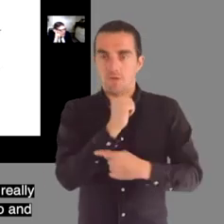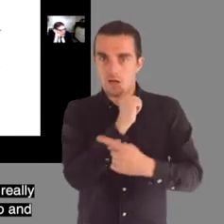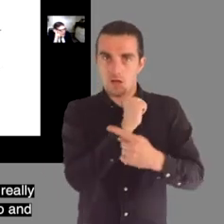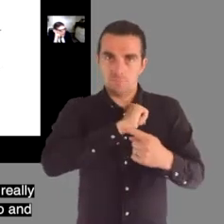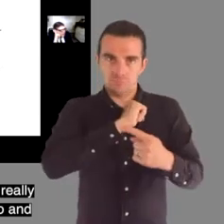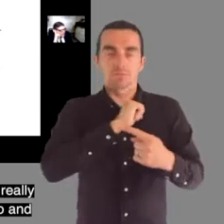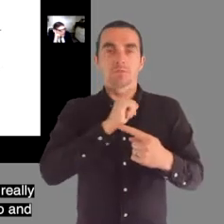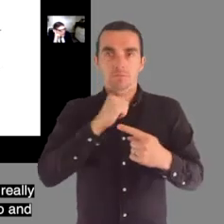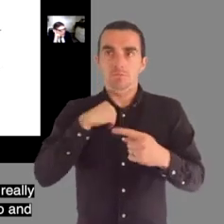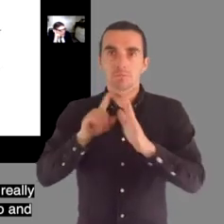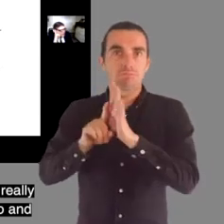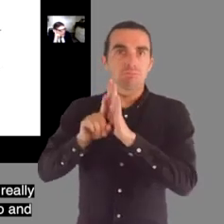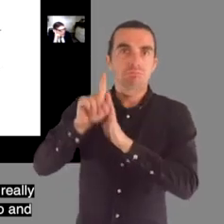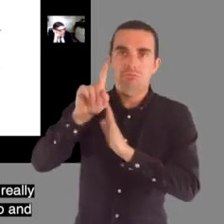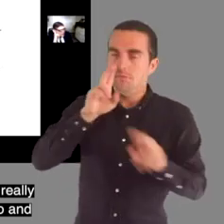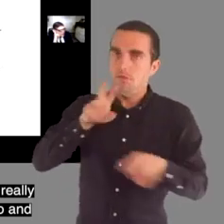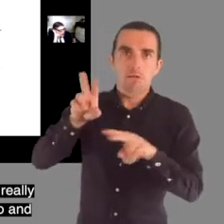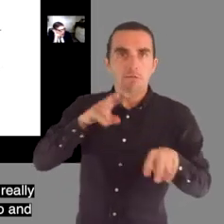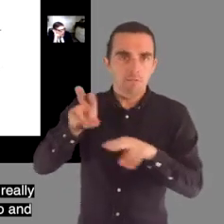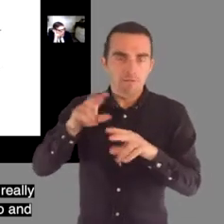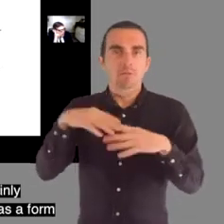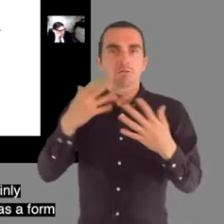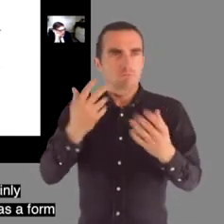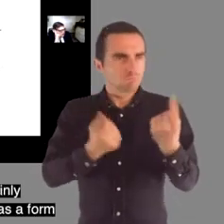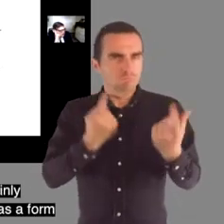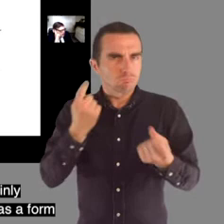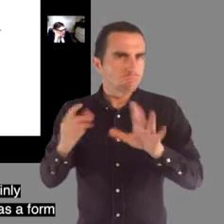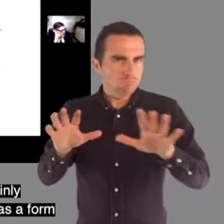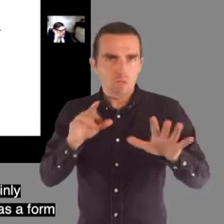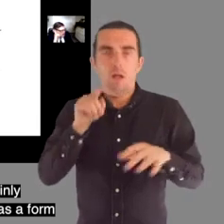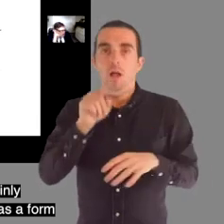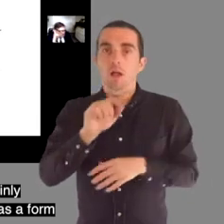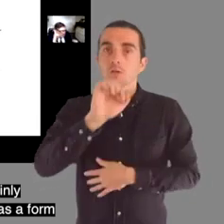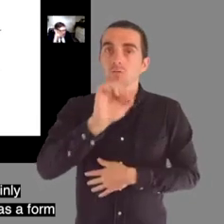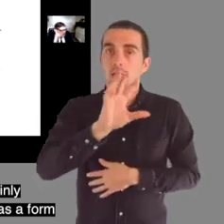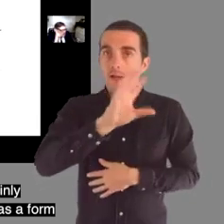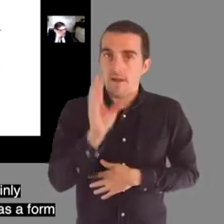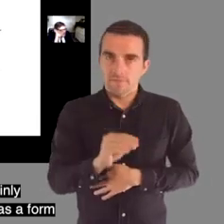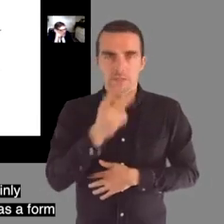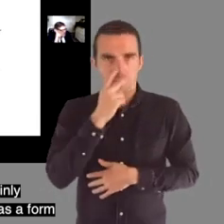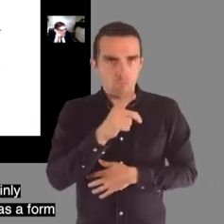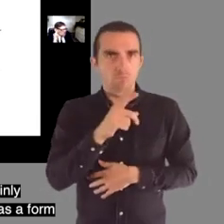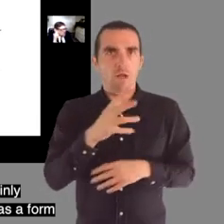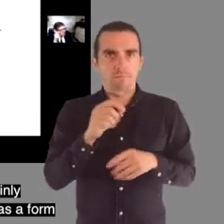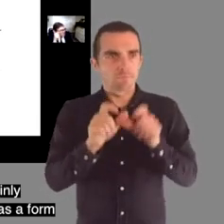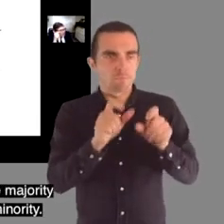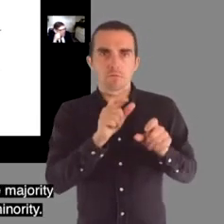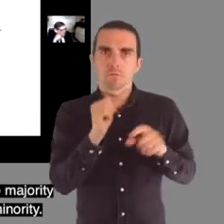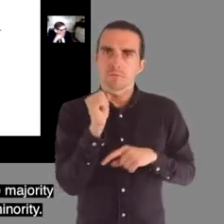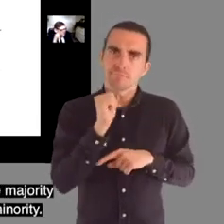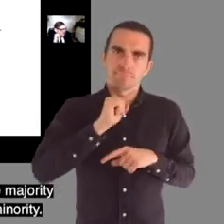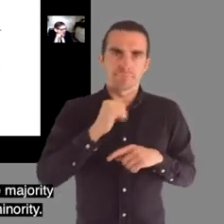power. And that's really about changing the status quo and moving things on. And certainly what happened in South Africa was a form